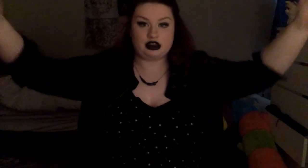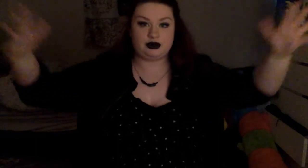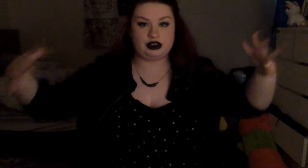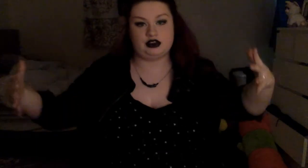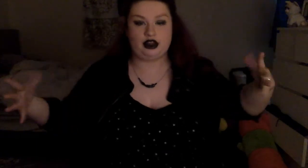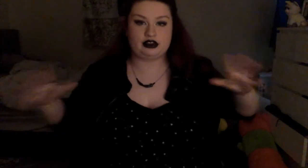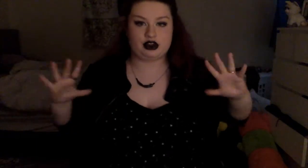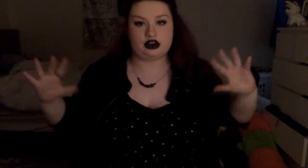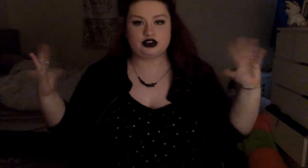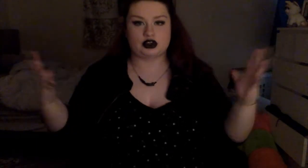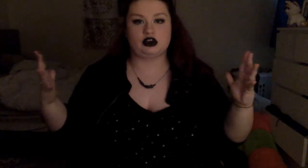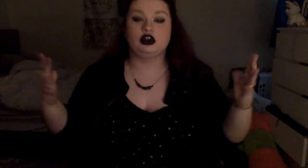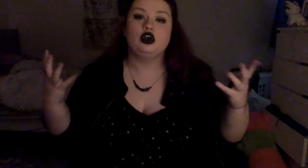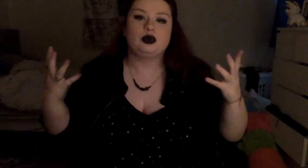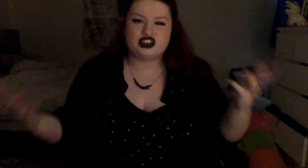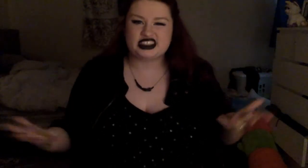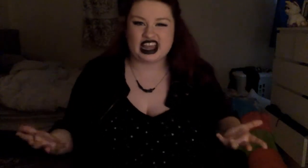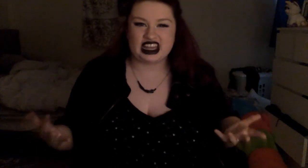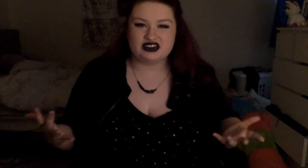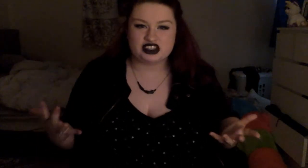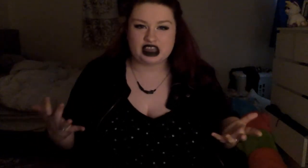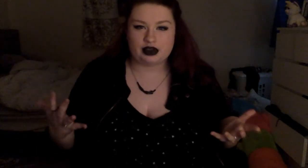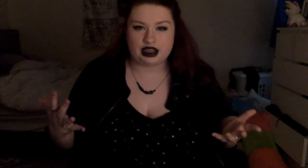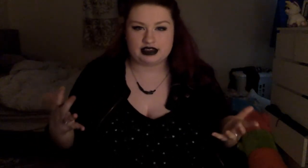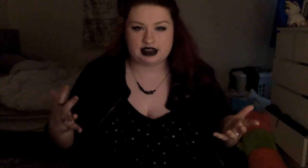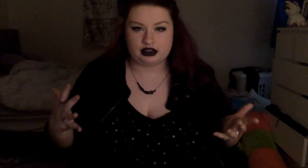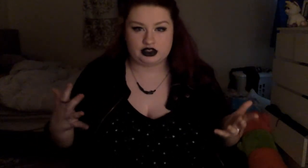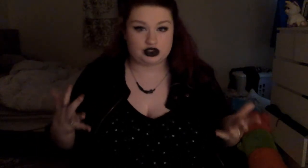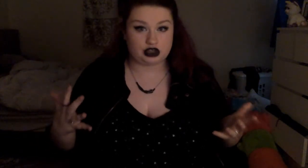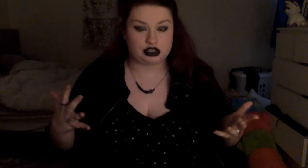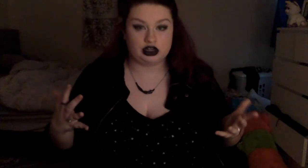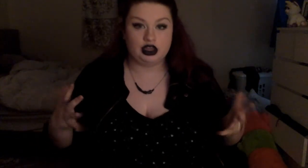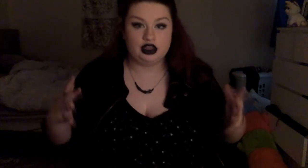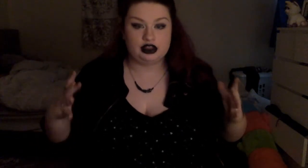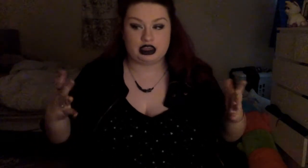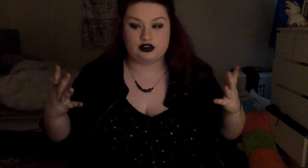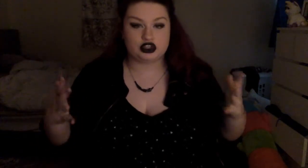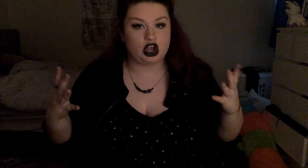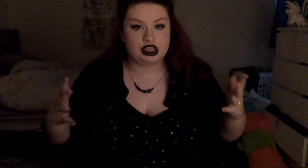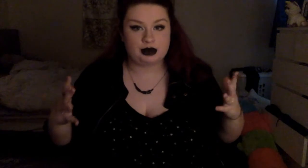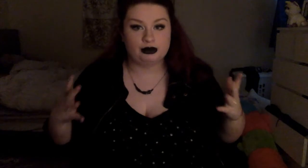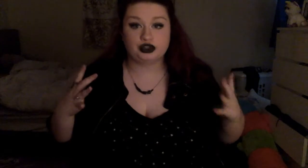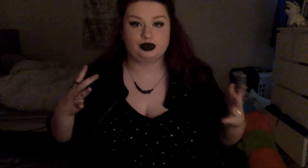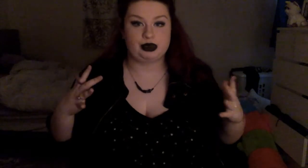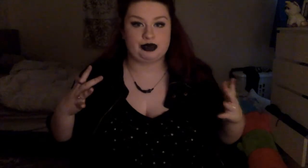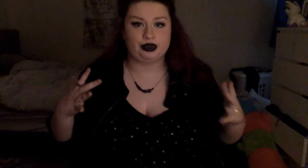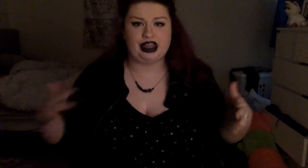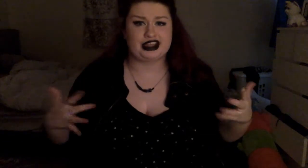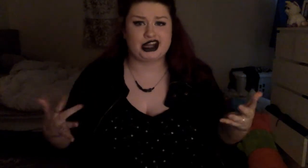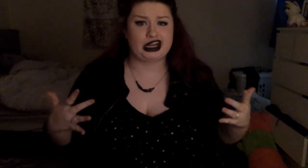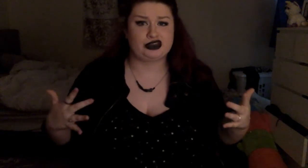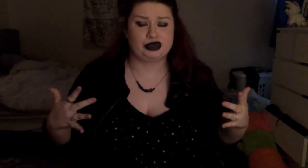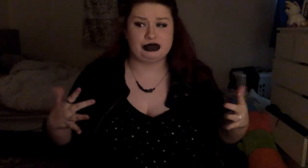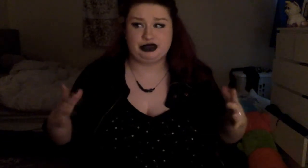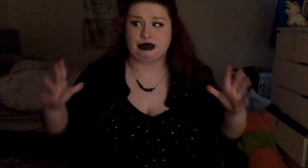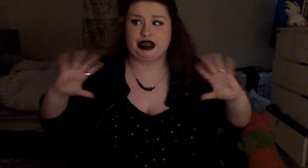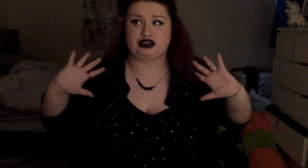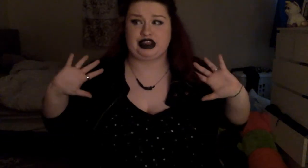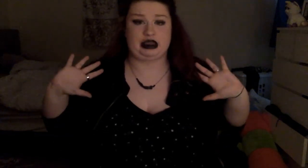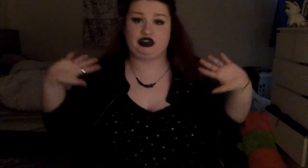with you, like they're in a circle, which is kind of just how ASL is structured. Like if you're talking about multiple people and they're not in the room, you're picturing them just